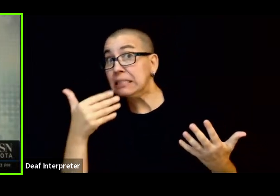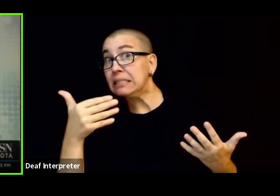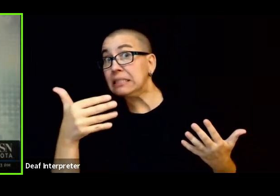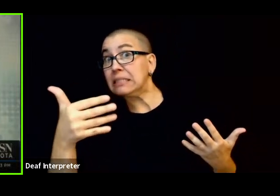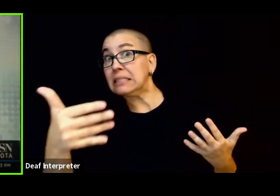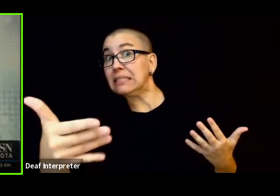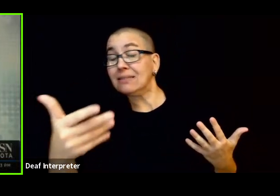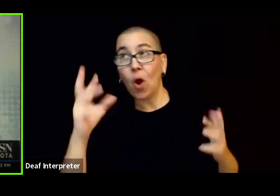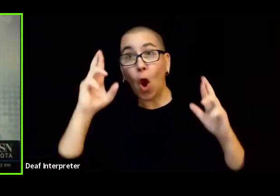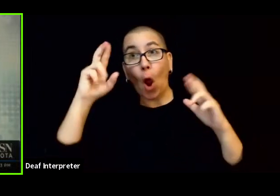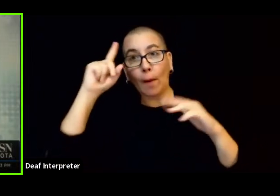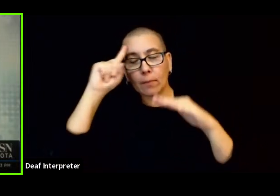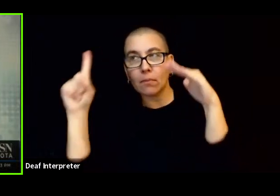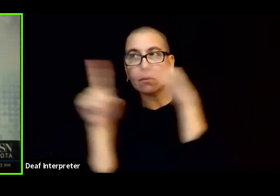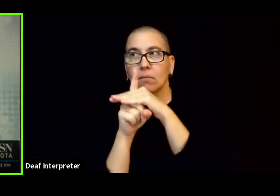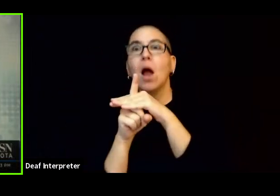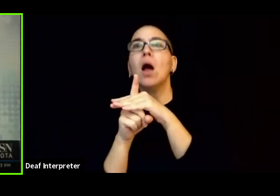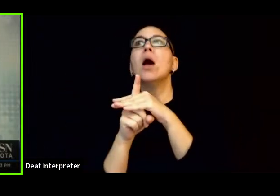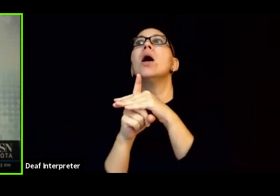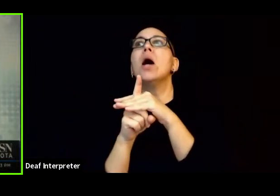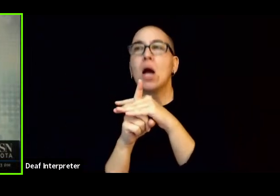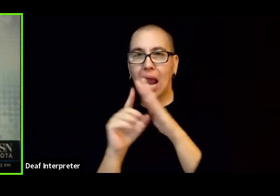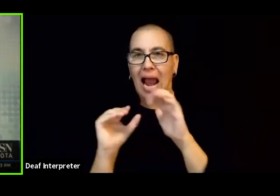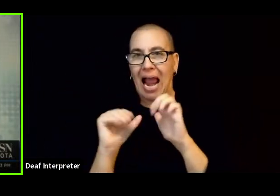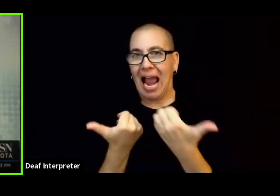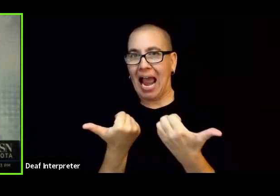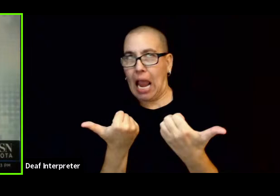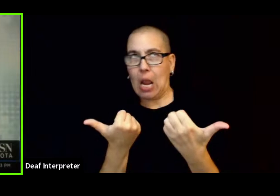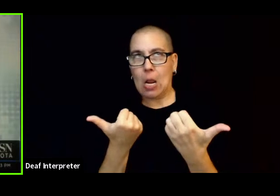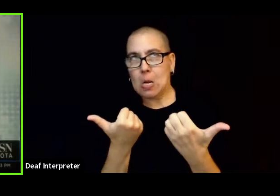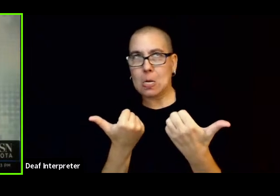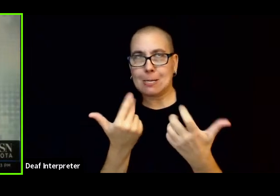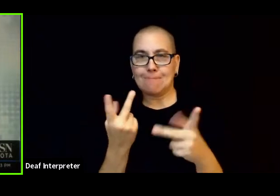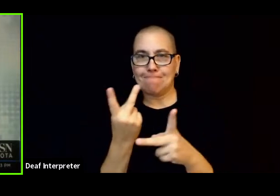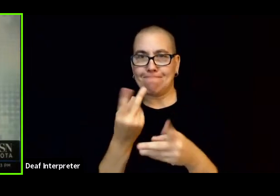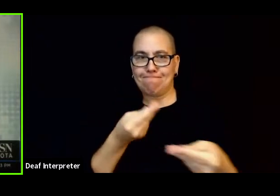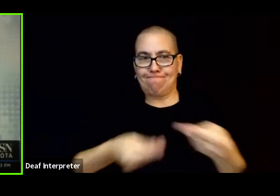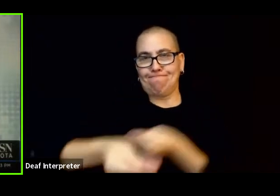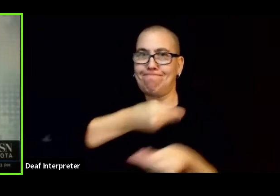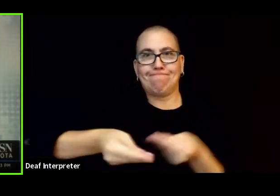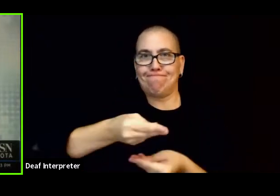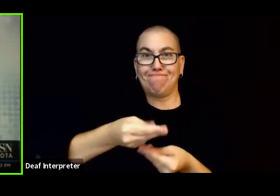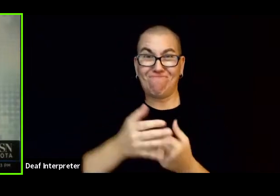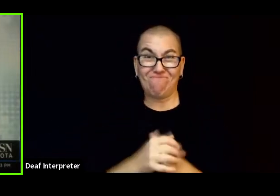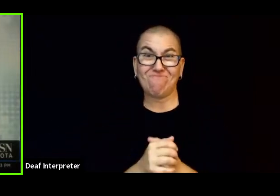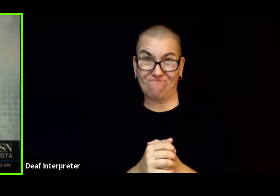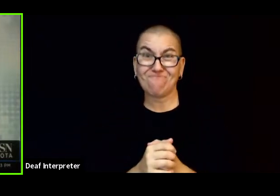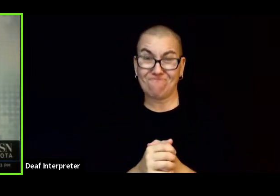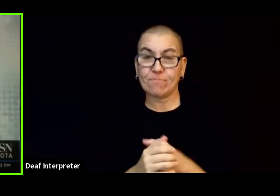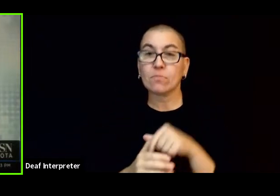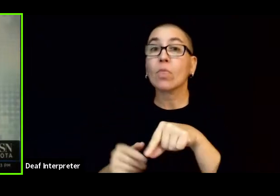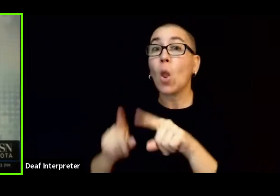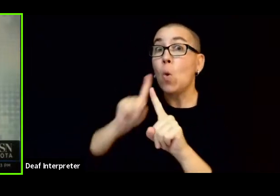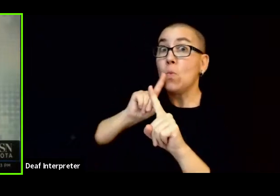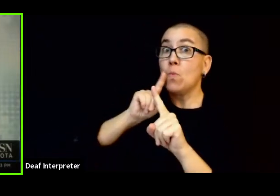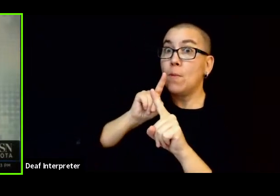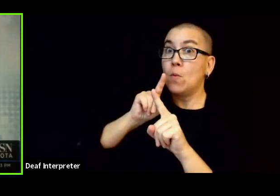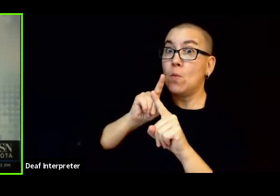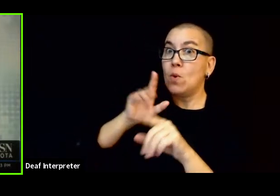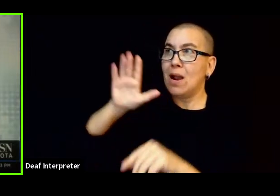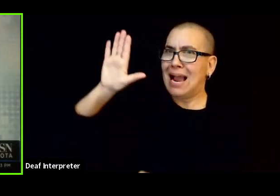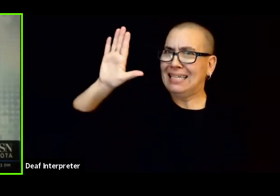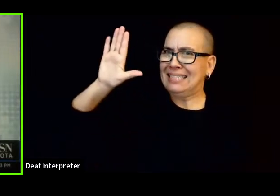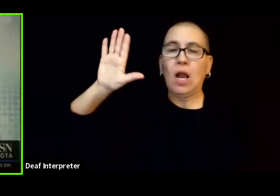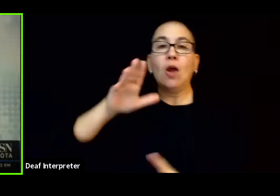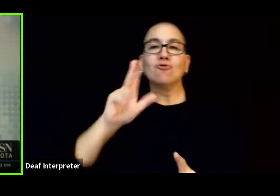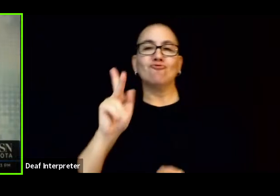handle different levels of growth. Okay, sure. This is Chris. I just wanted to add